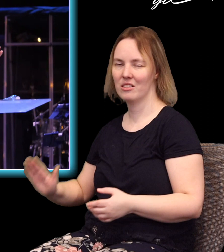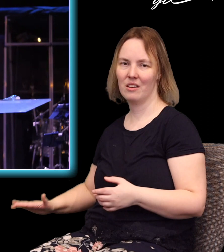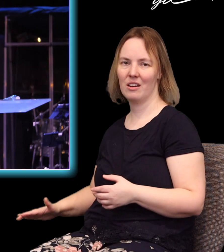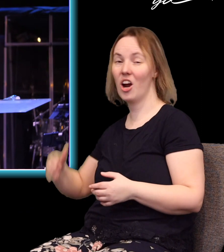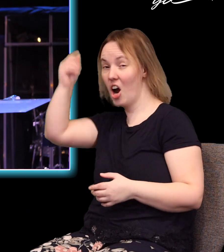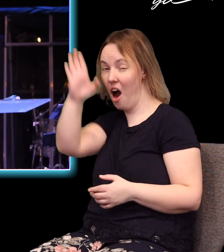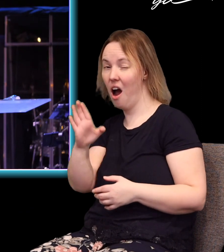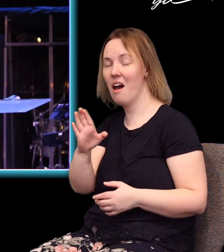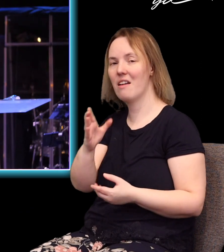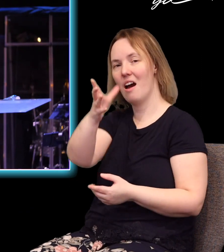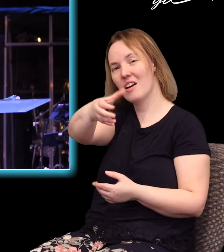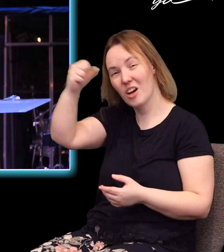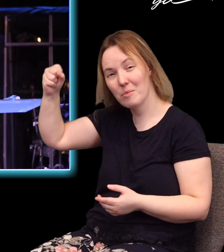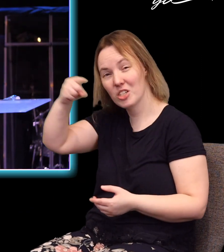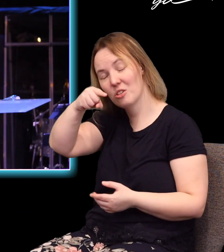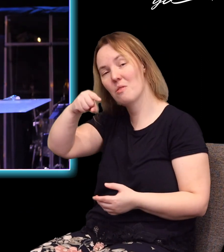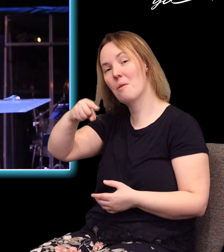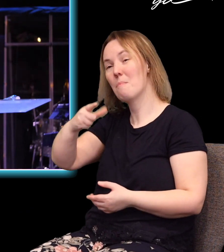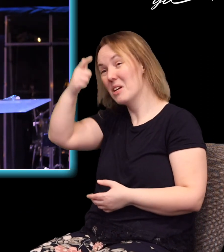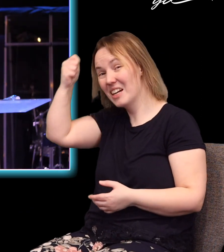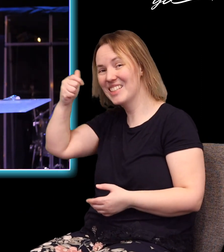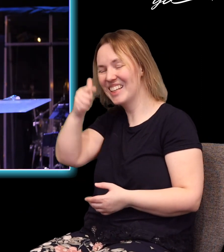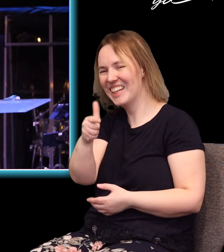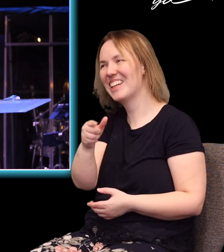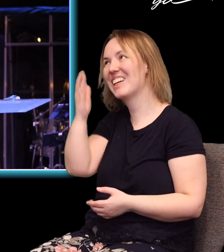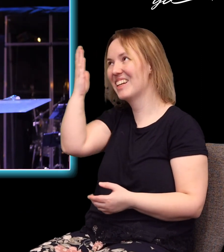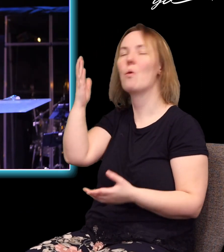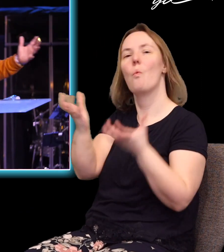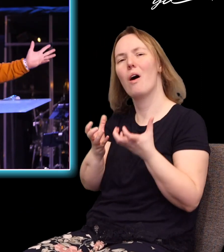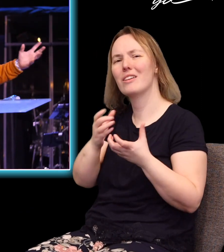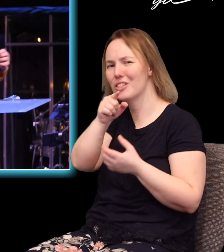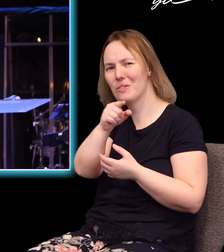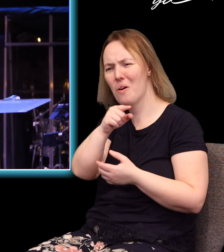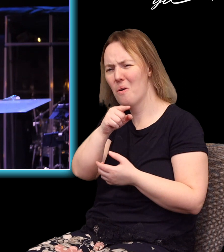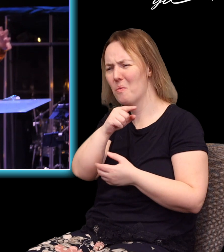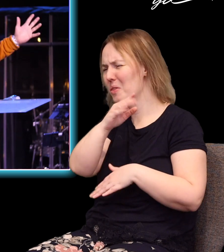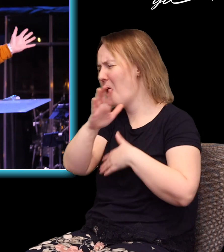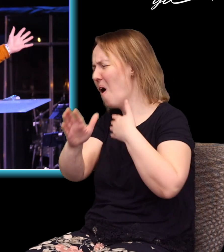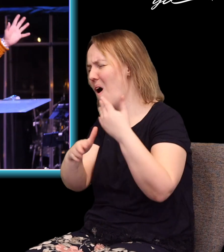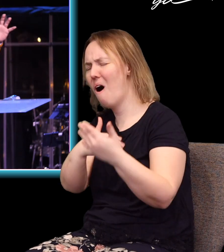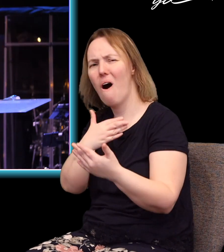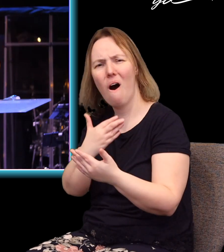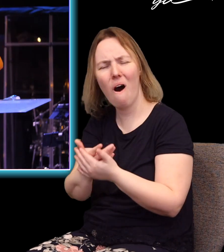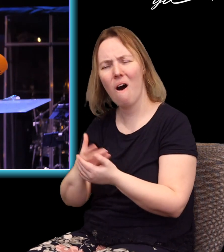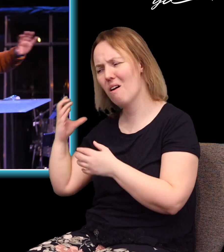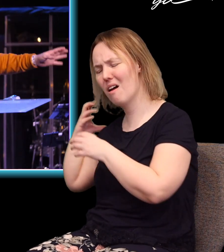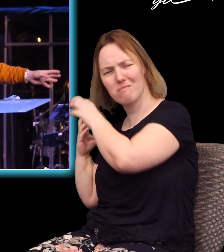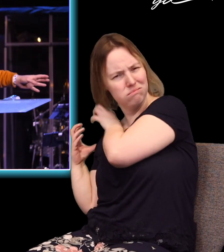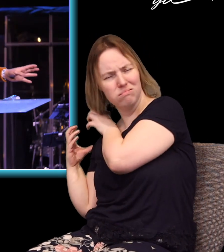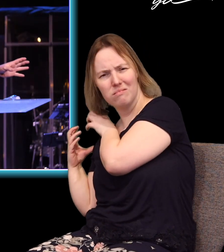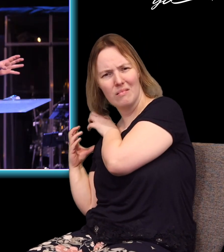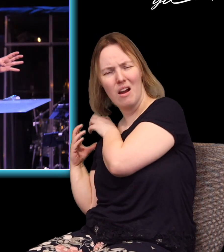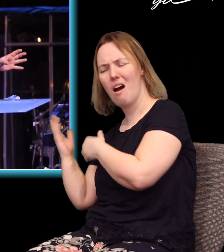adopted you because he wants you. With all the baggage, with all what you've come through, whatever may be running